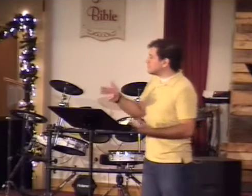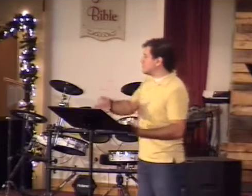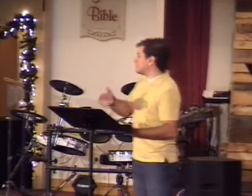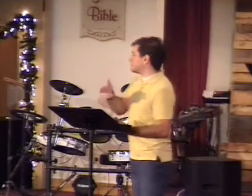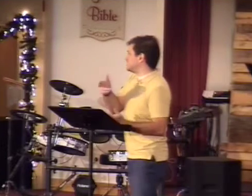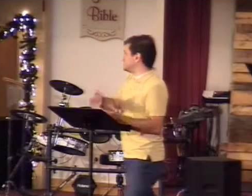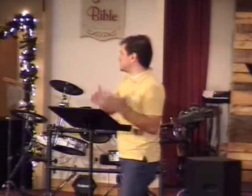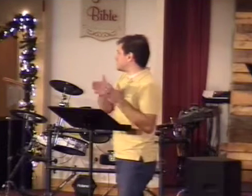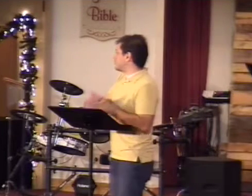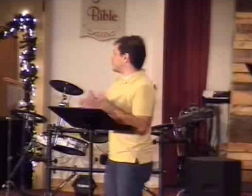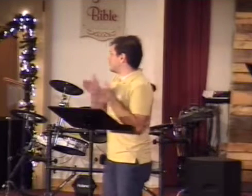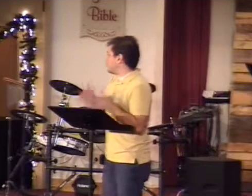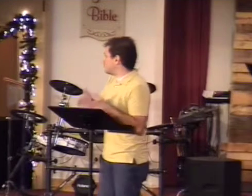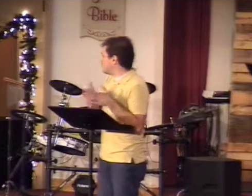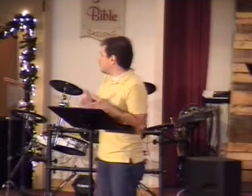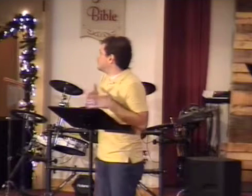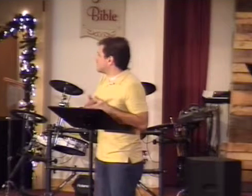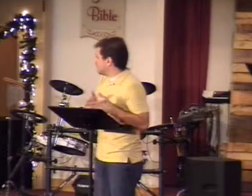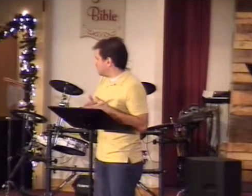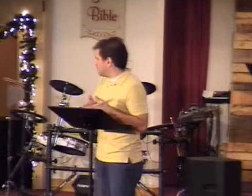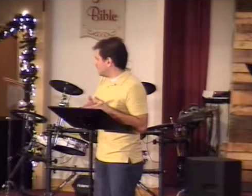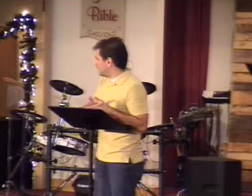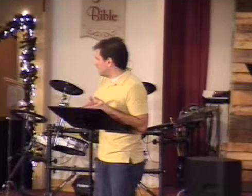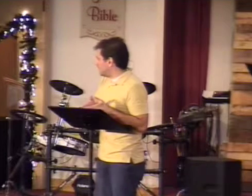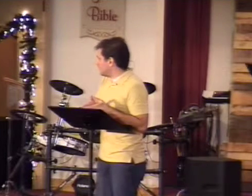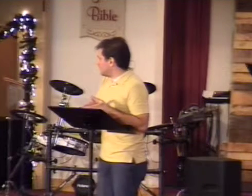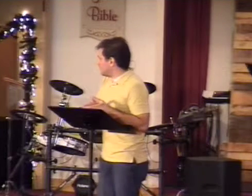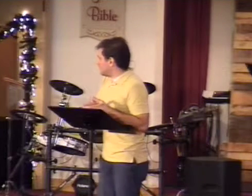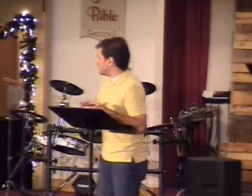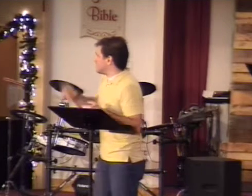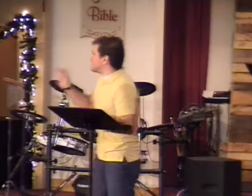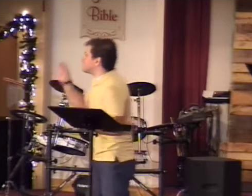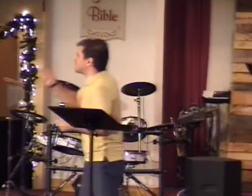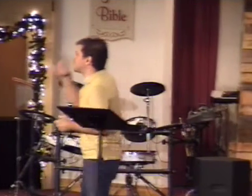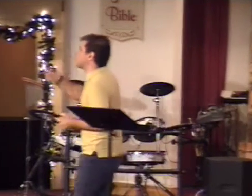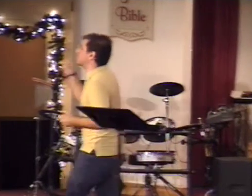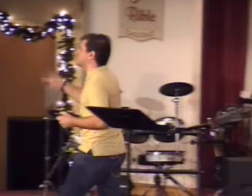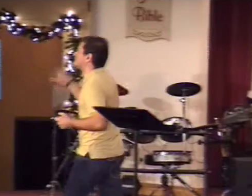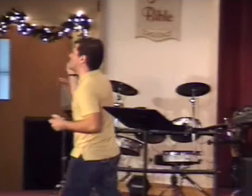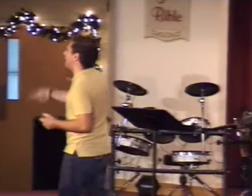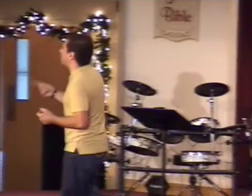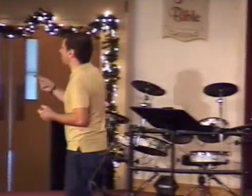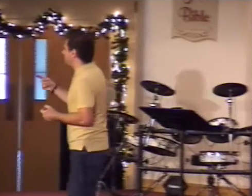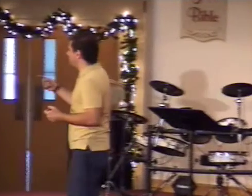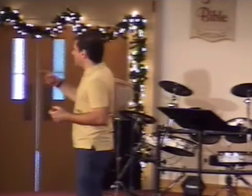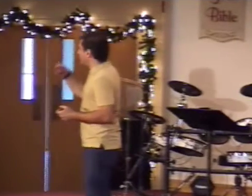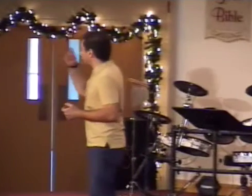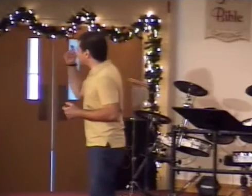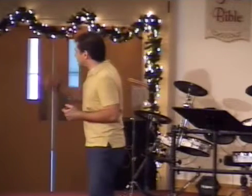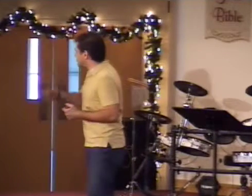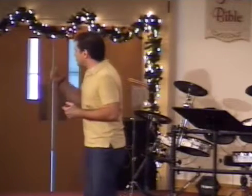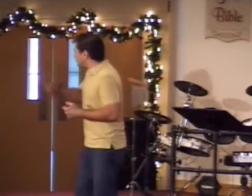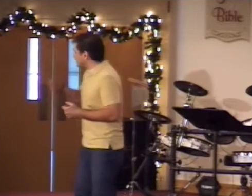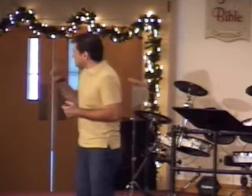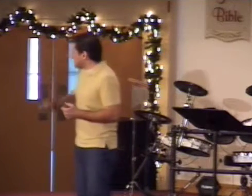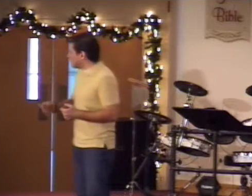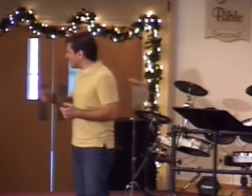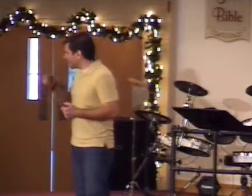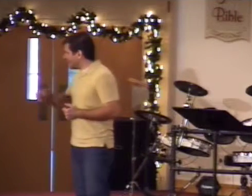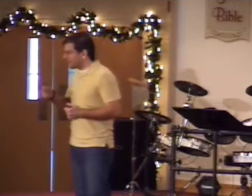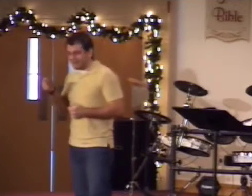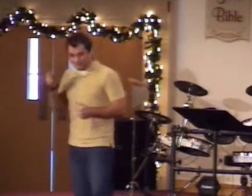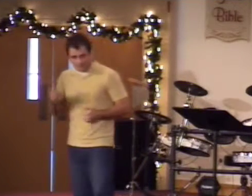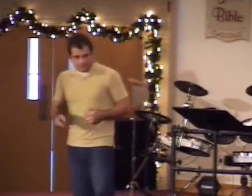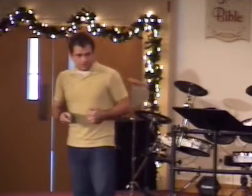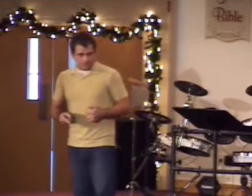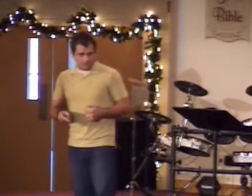Those are the moments that Jesus shows us when we need to be thankful. Because even if the miracle doesn't happen, are you still willing to stand there and